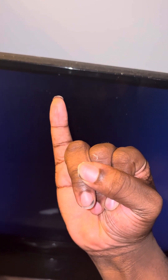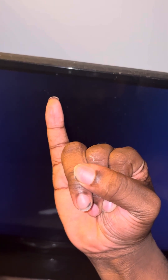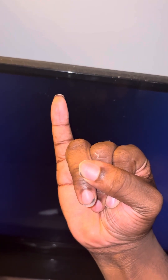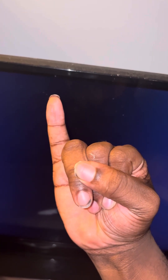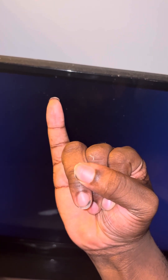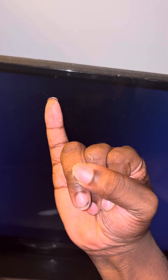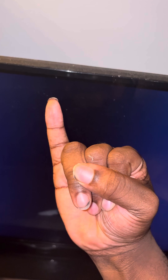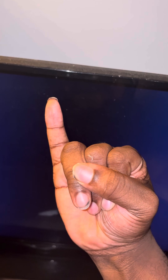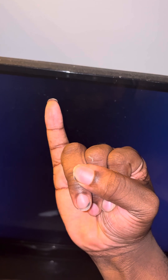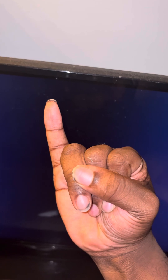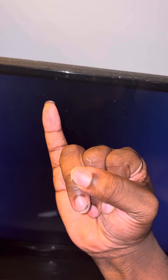igloo.